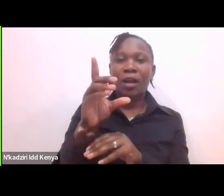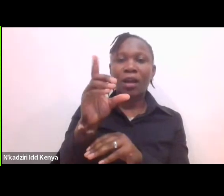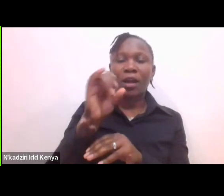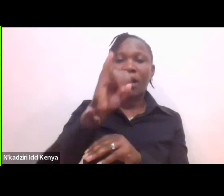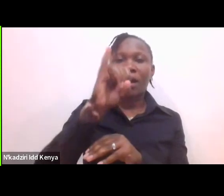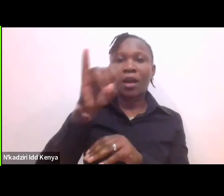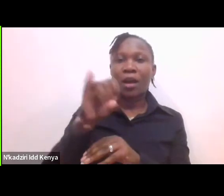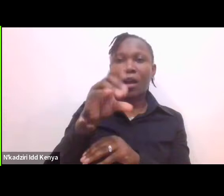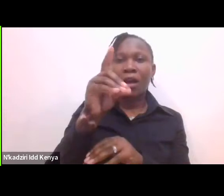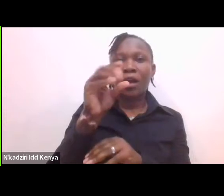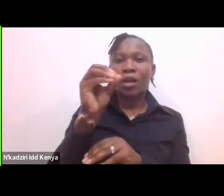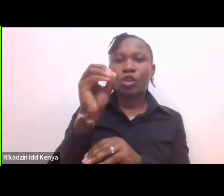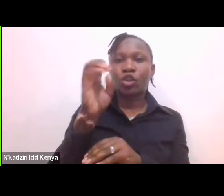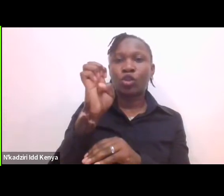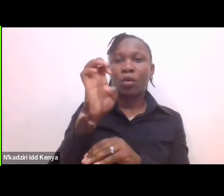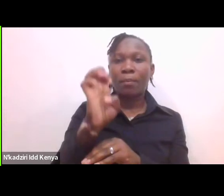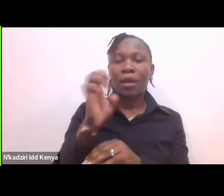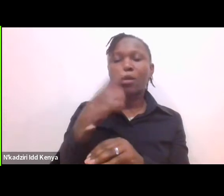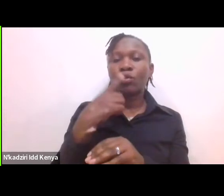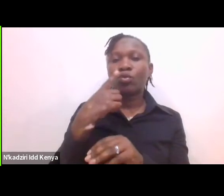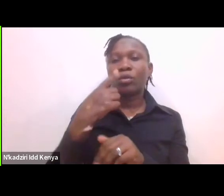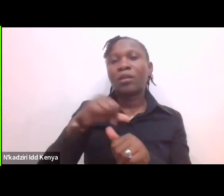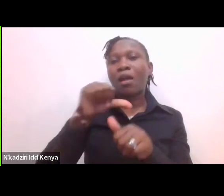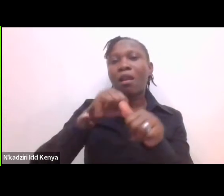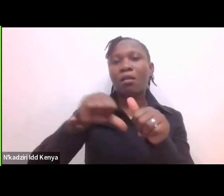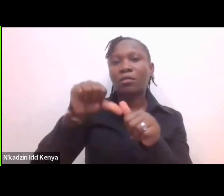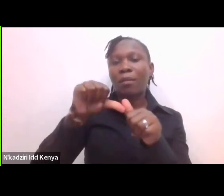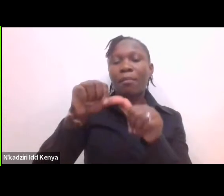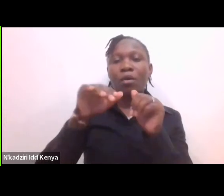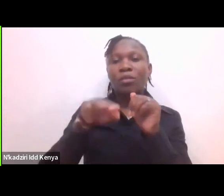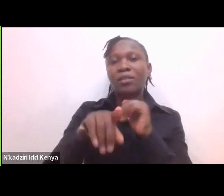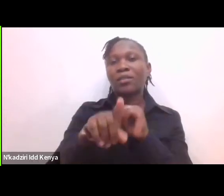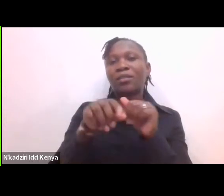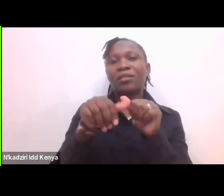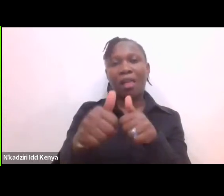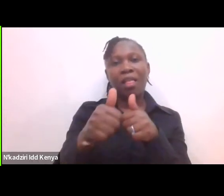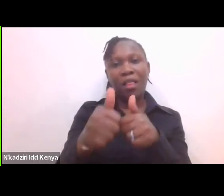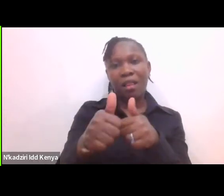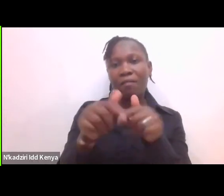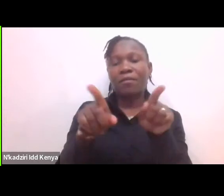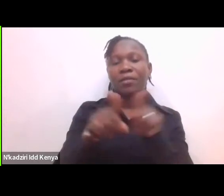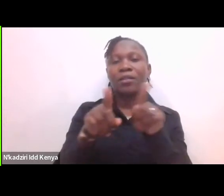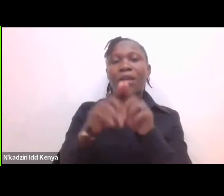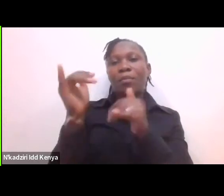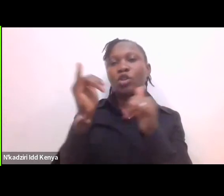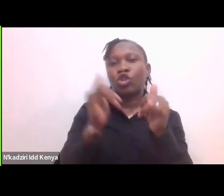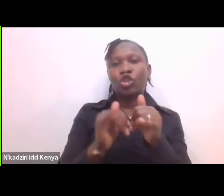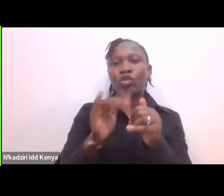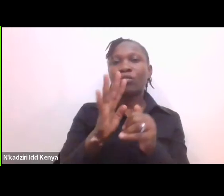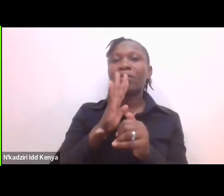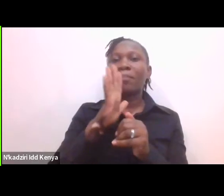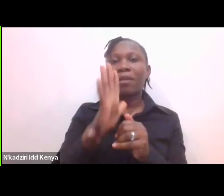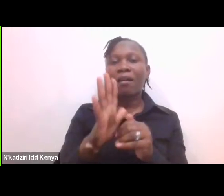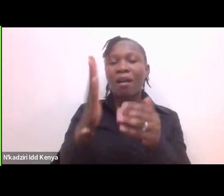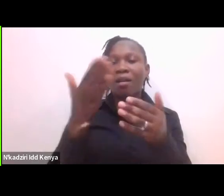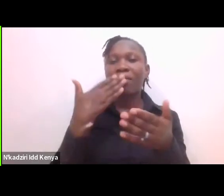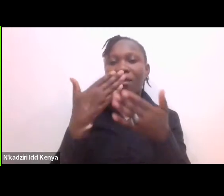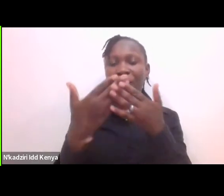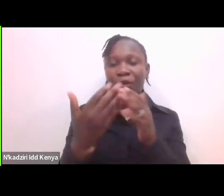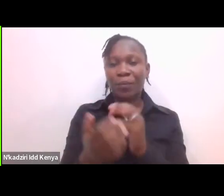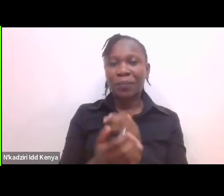on and tell us a bit about herself and introduce our speaker. Thank you so much.